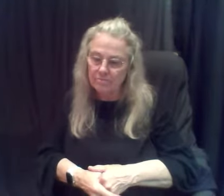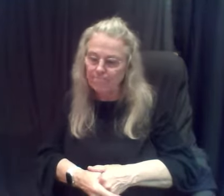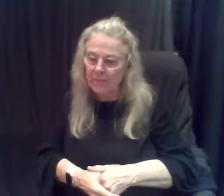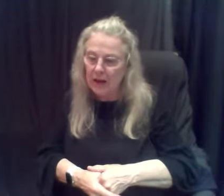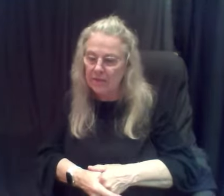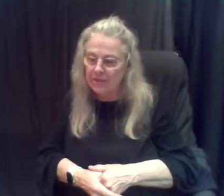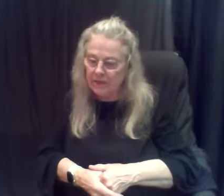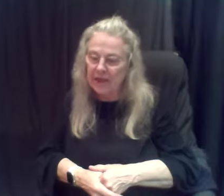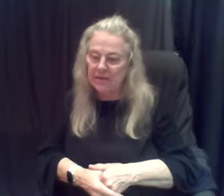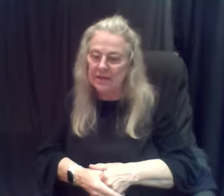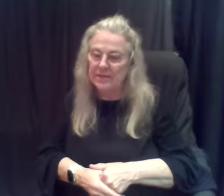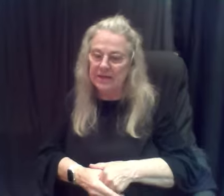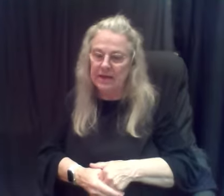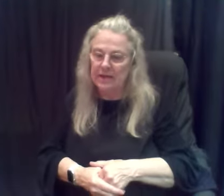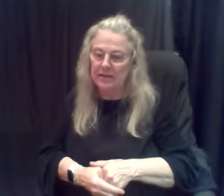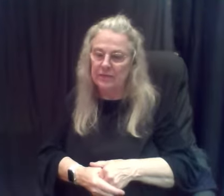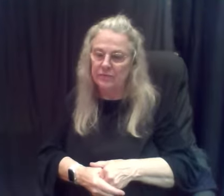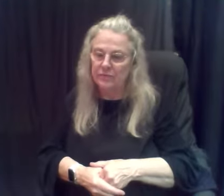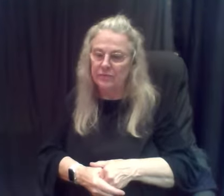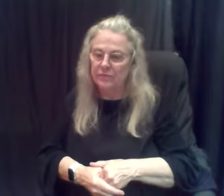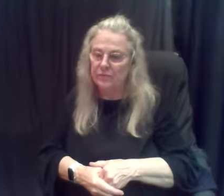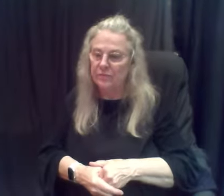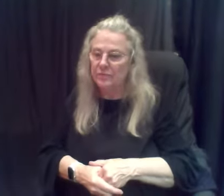And I think that's it.